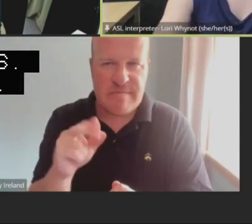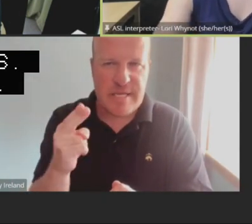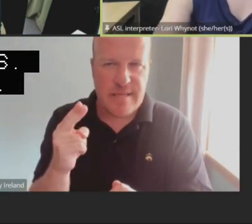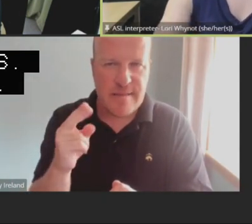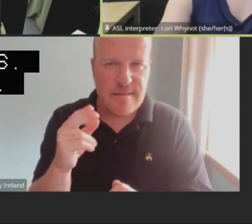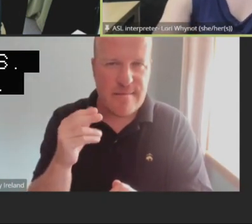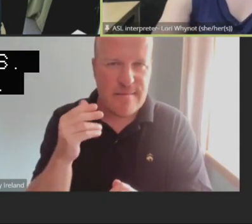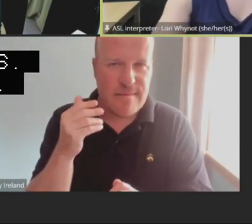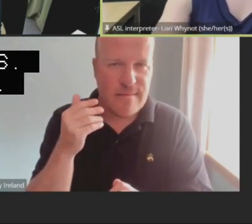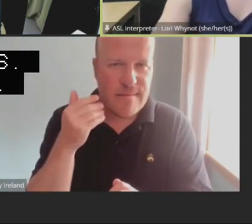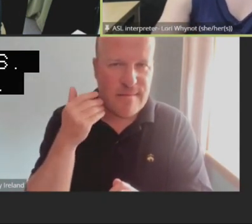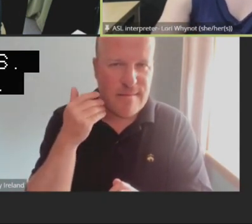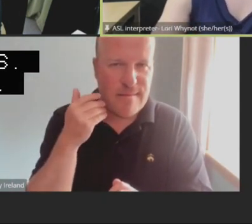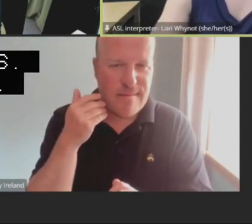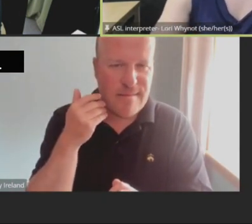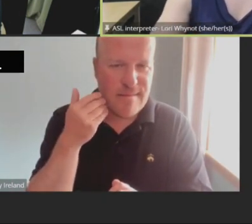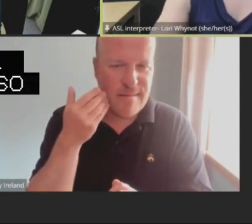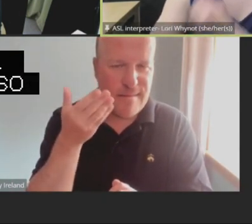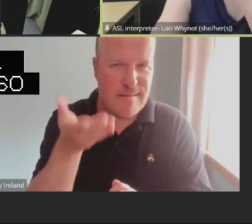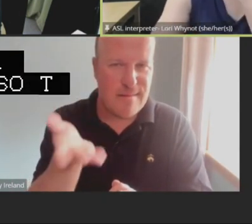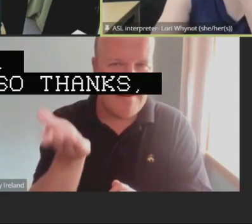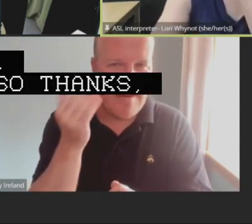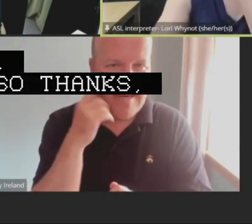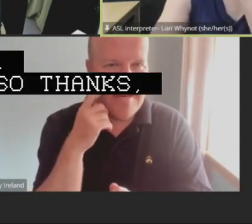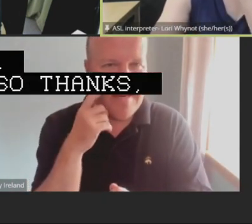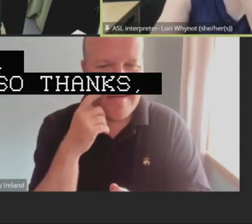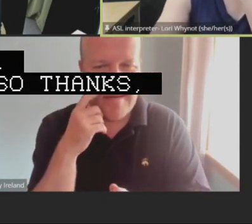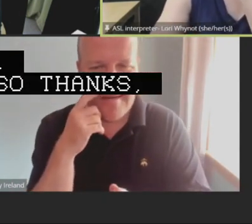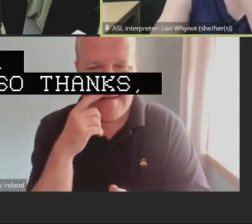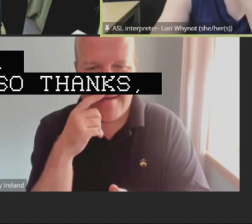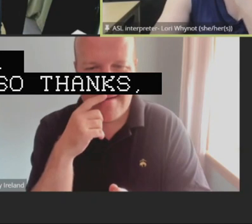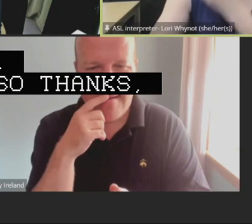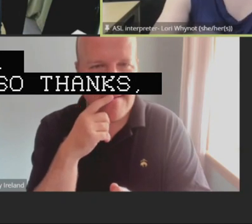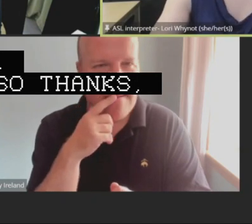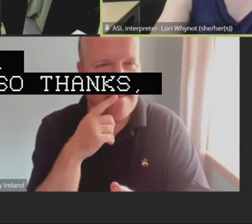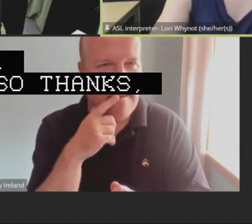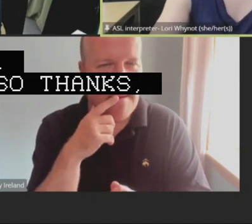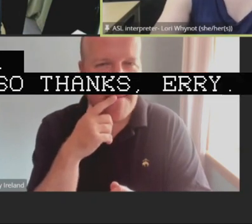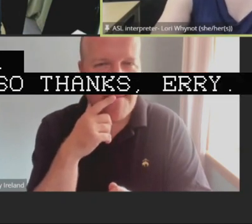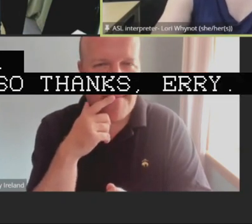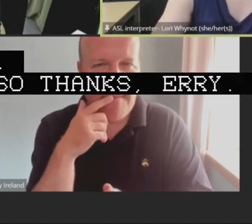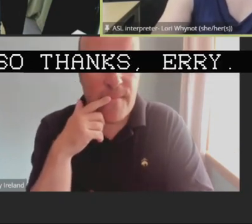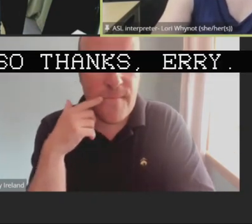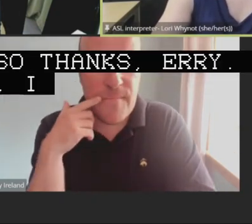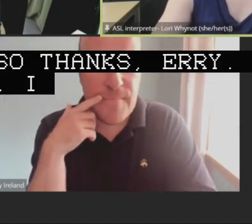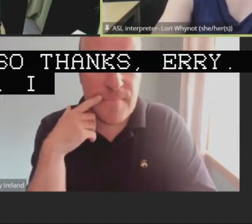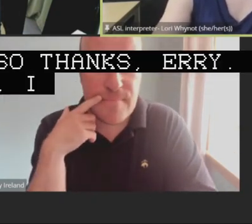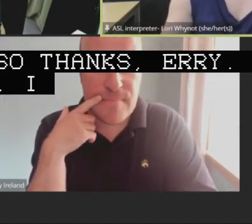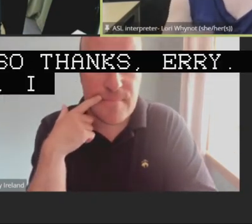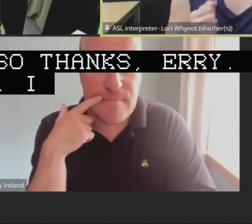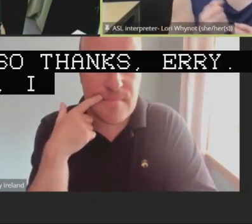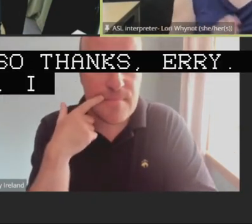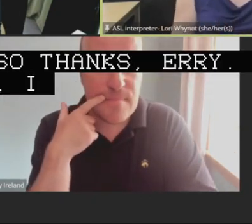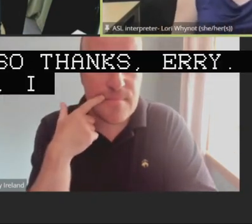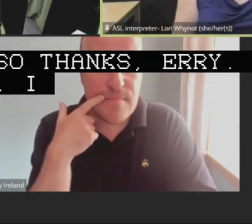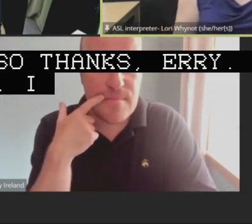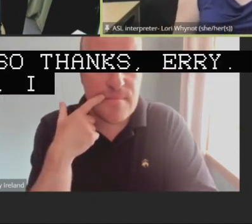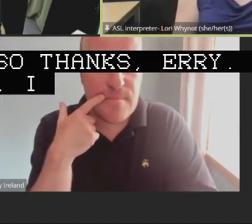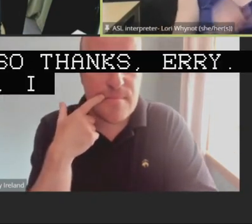Okay, so thanks, Jerry. And Elizabeth, I think Elizabeth has a comment.